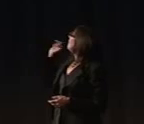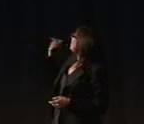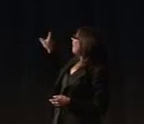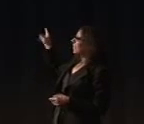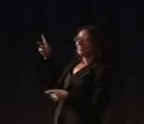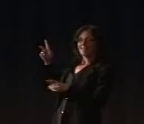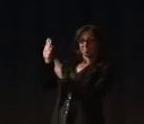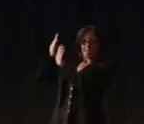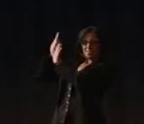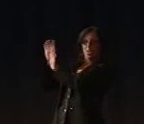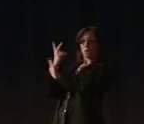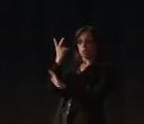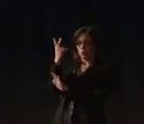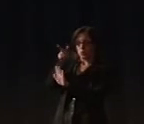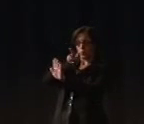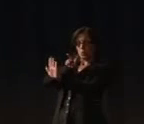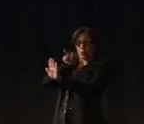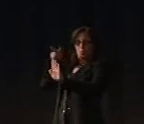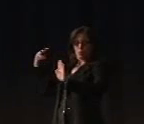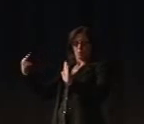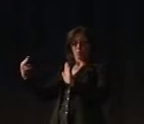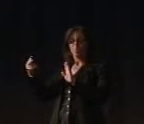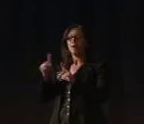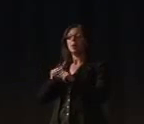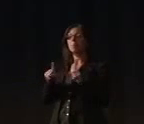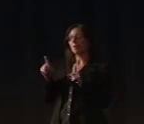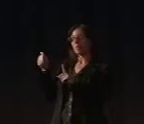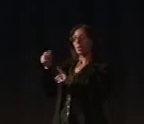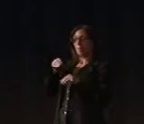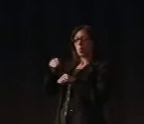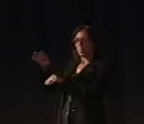sides, but she's moving, and you will see.